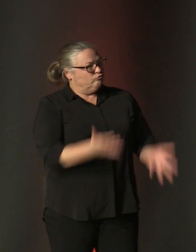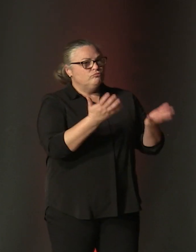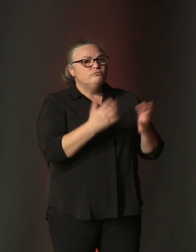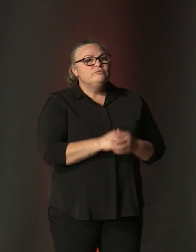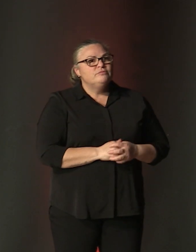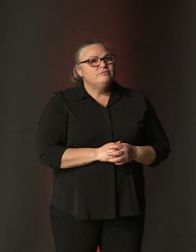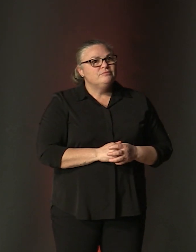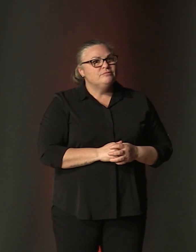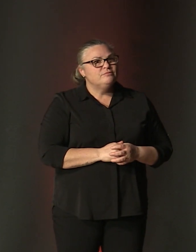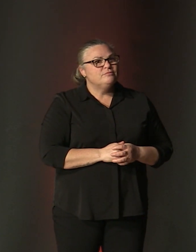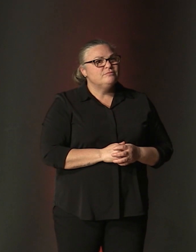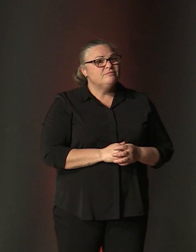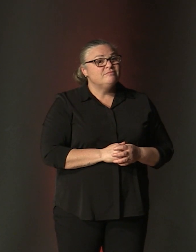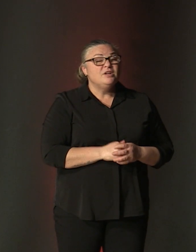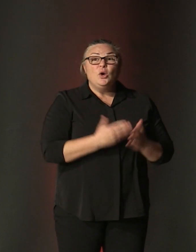on them.